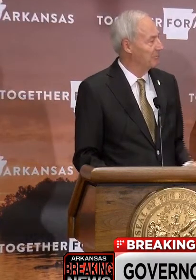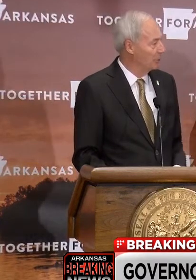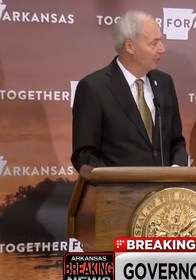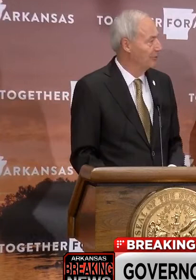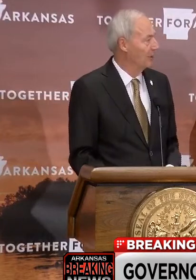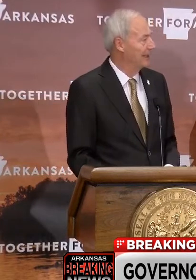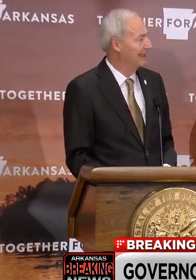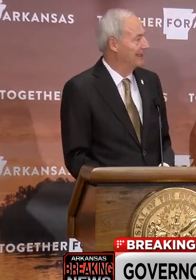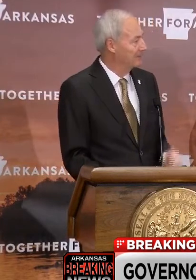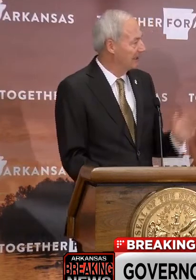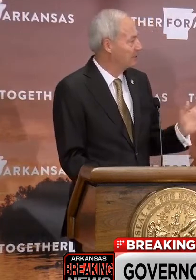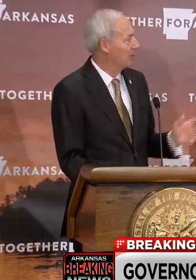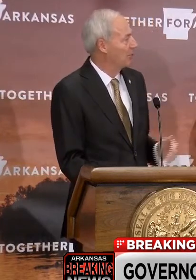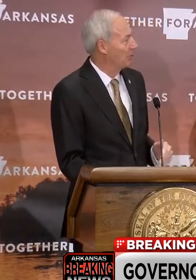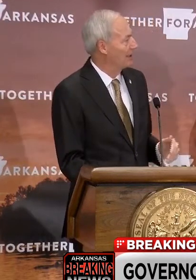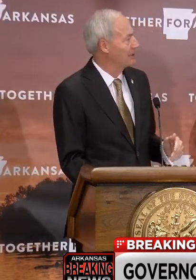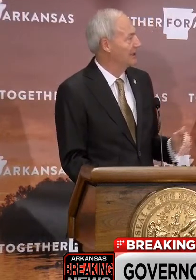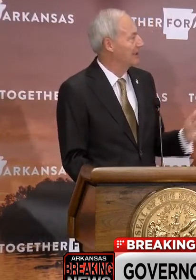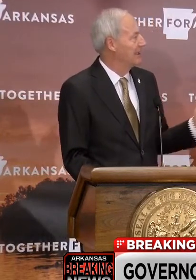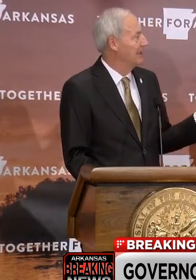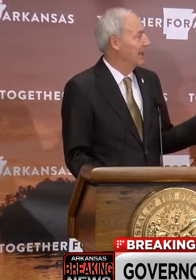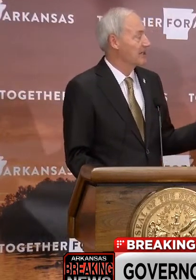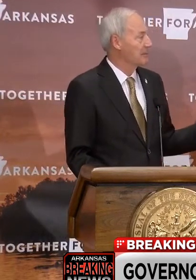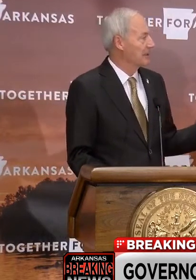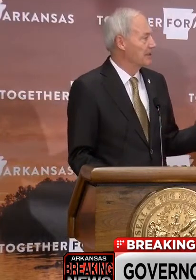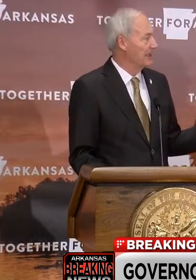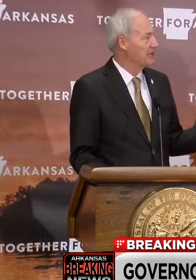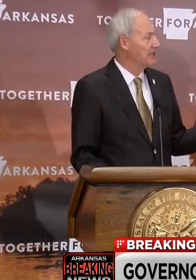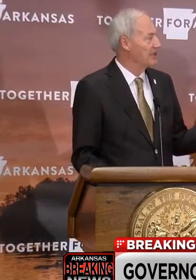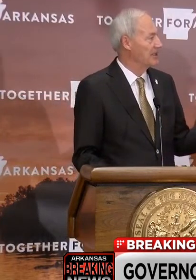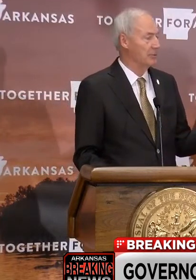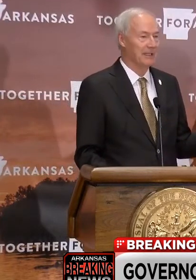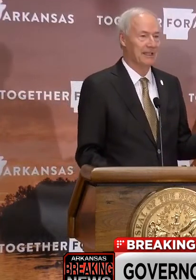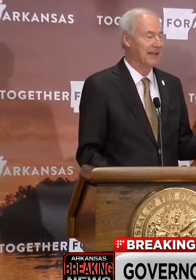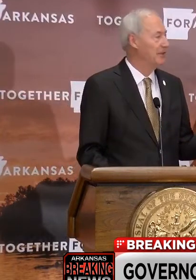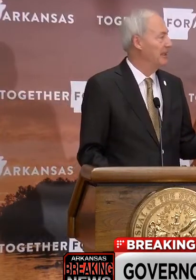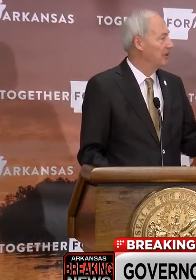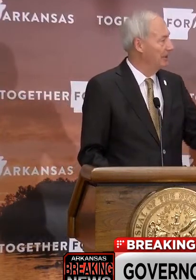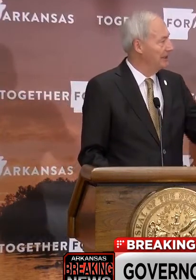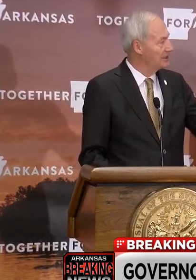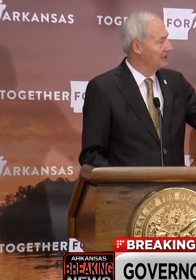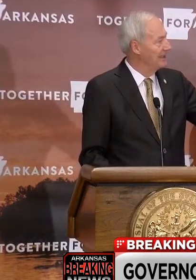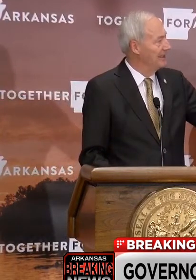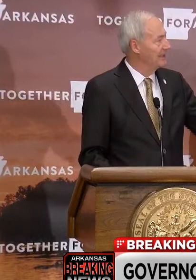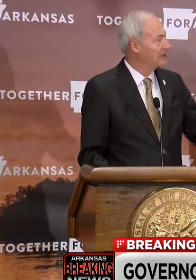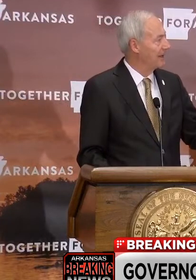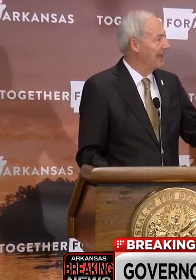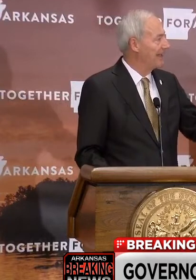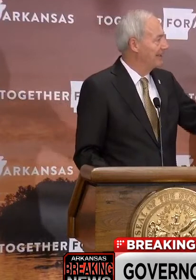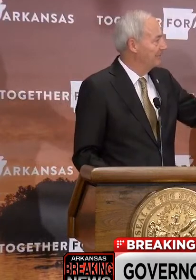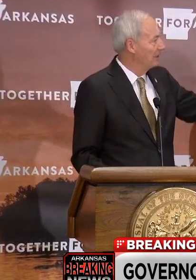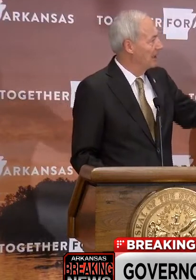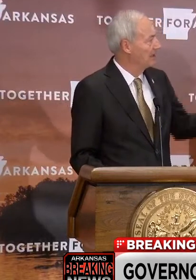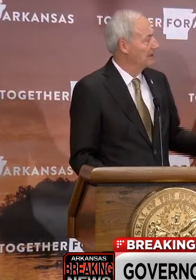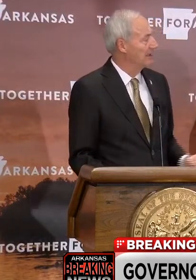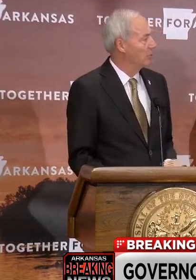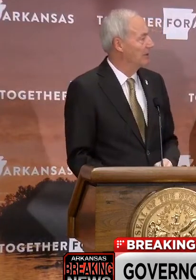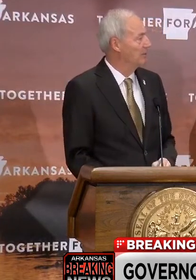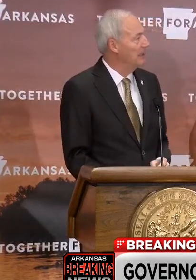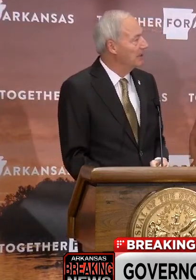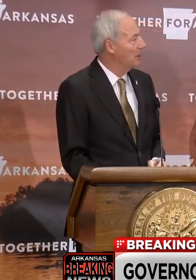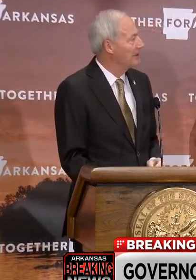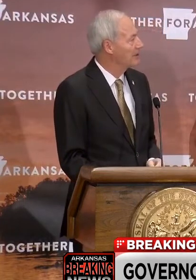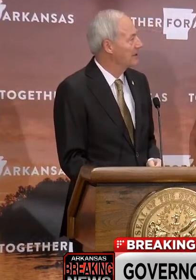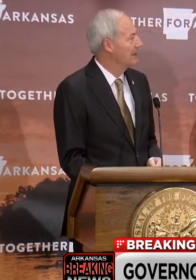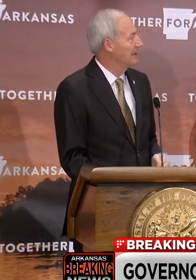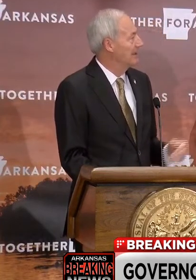even improved way, but that's what we're watching. Hospitalization, since we didn't have any increase, it's flat and we're not at where the